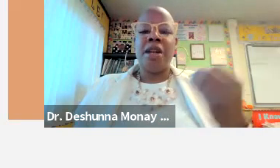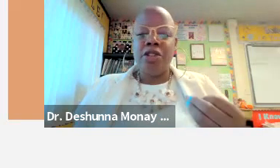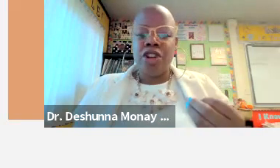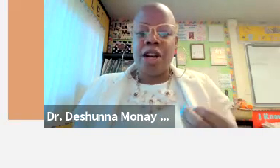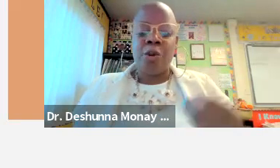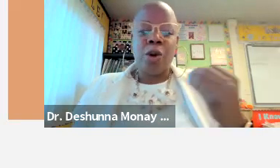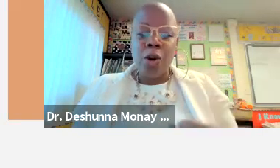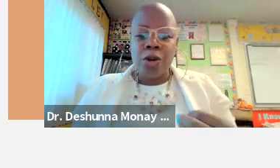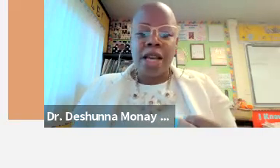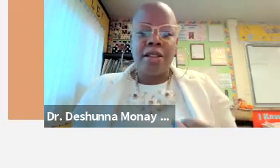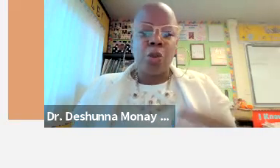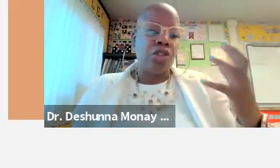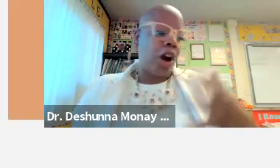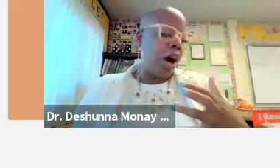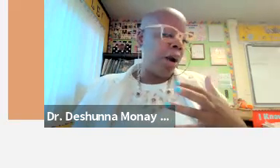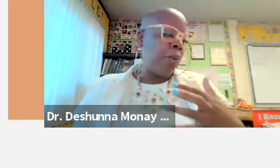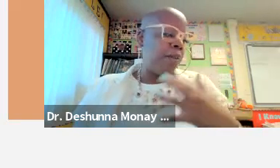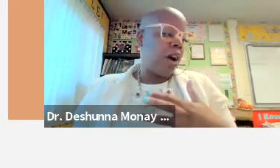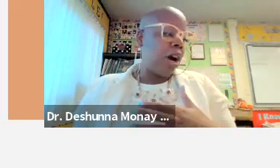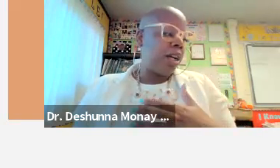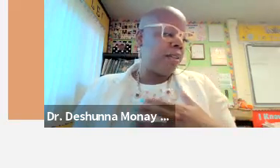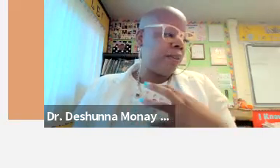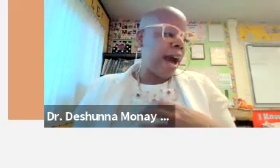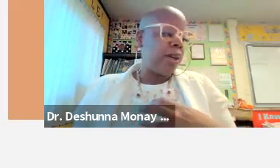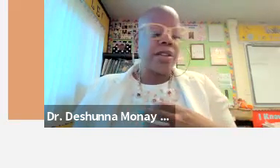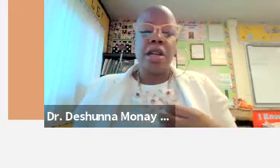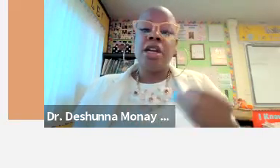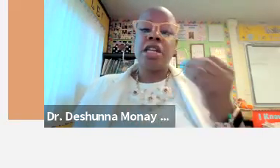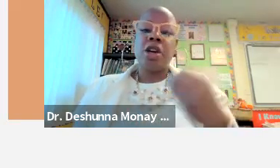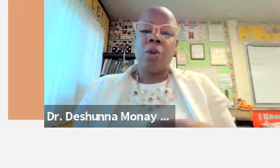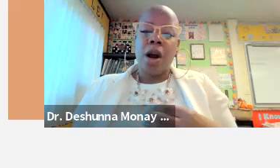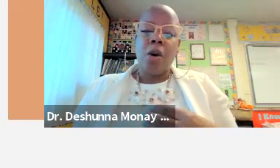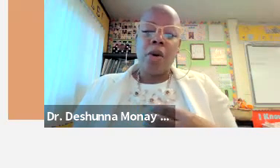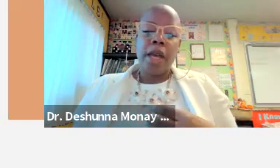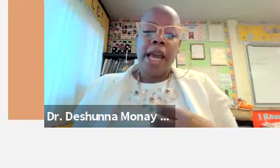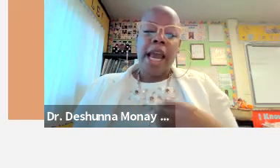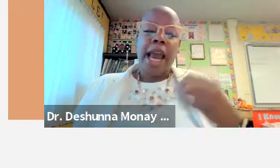have miniature roses, which are one of the hardest flowers